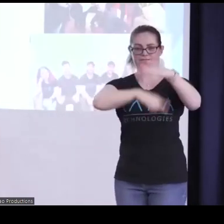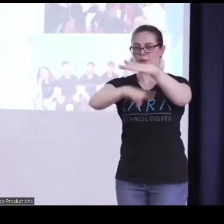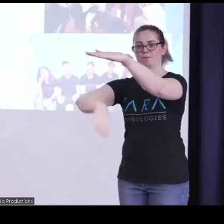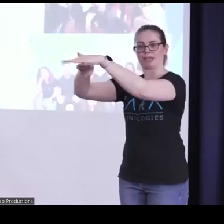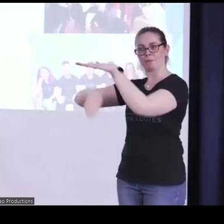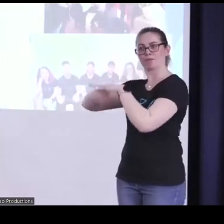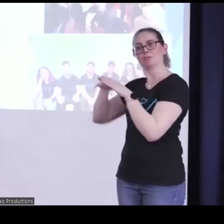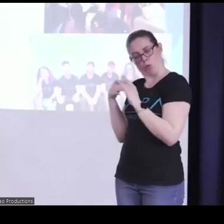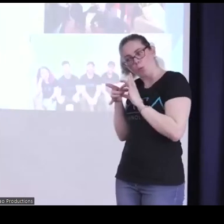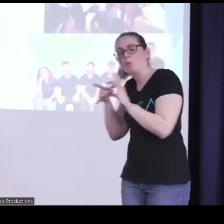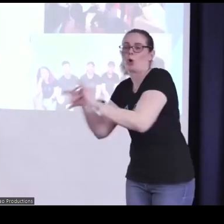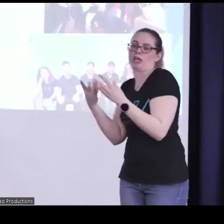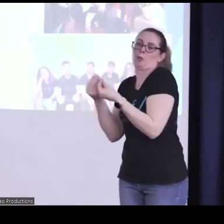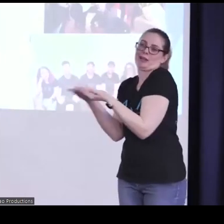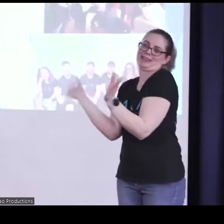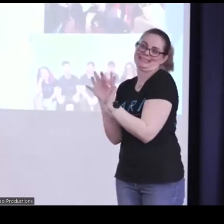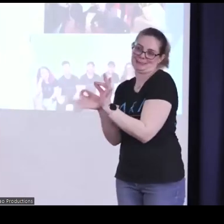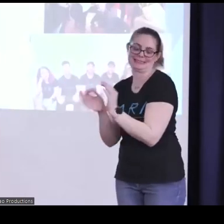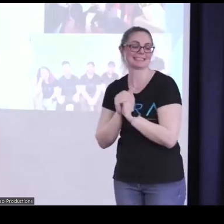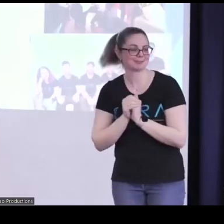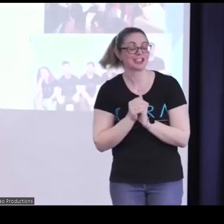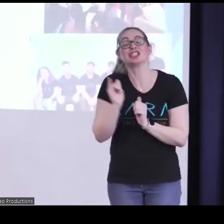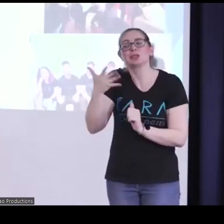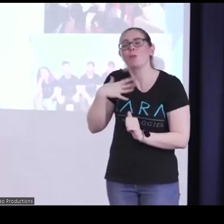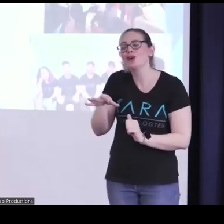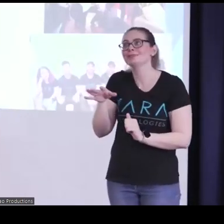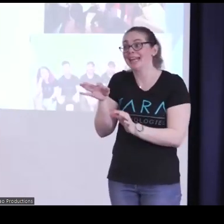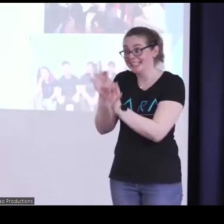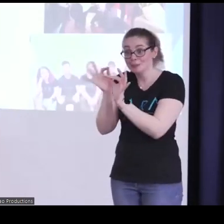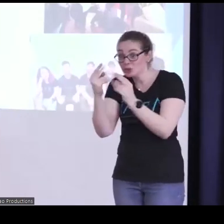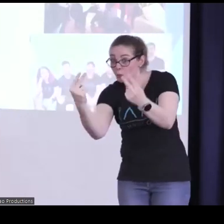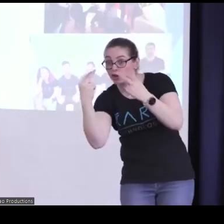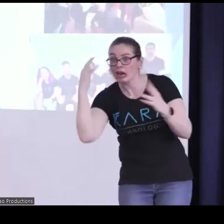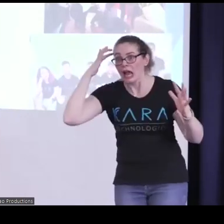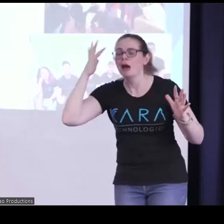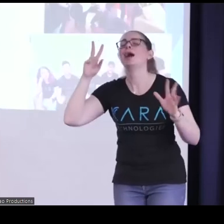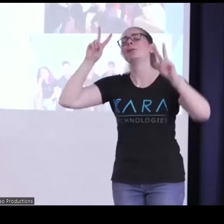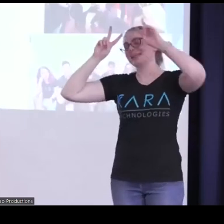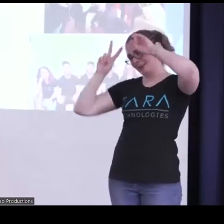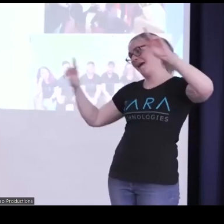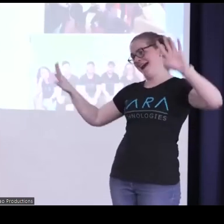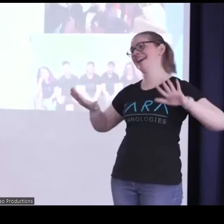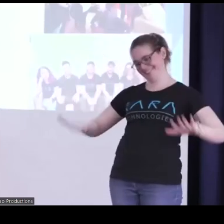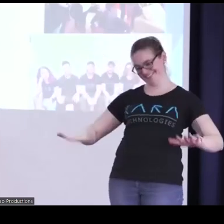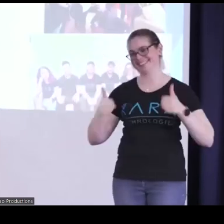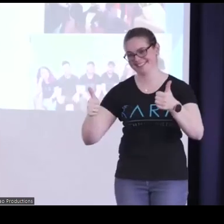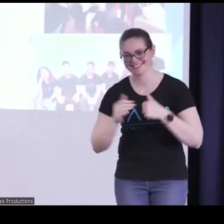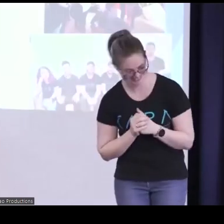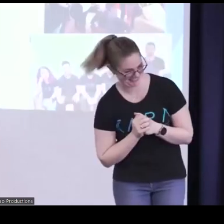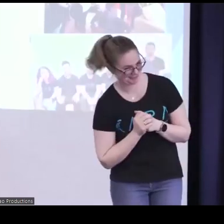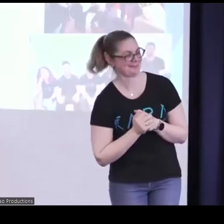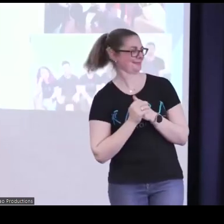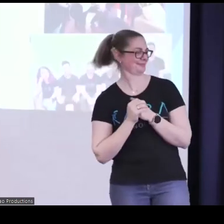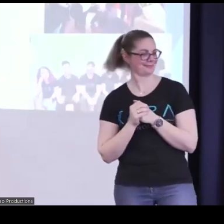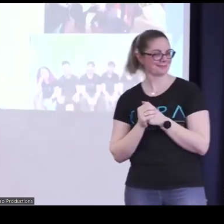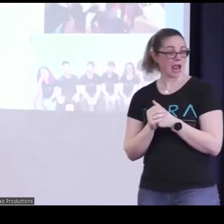over the work of interpreters. It's just to make sure that we're working with interpreters to cover that gap. So any interpreters watching, we just